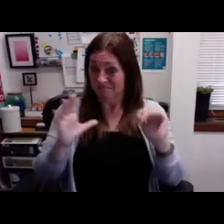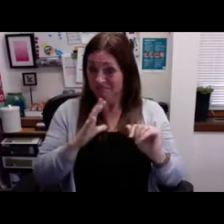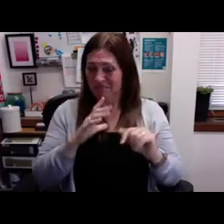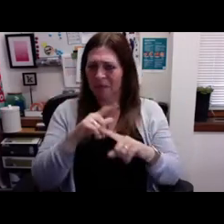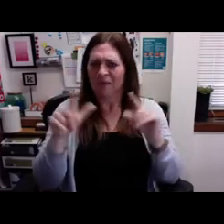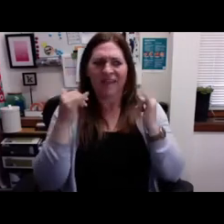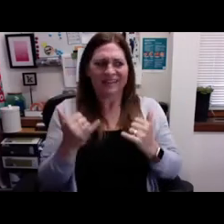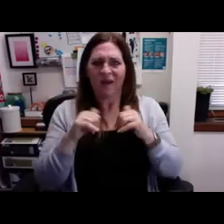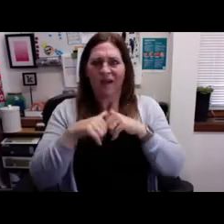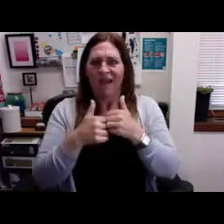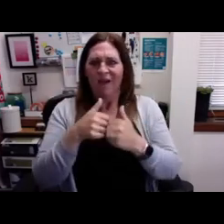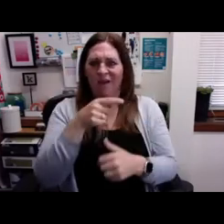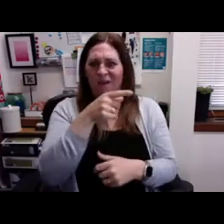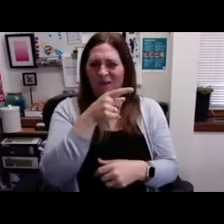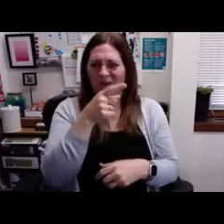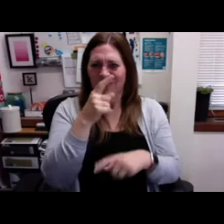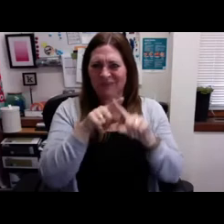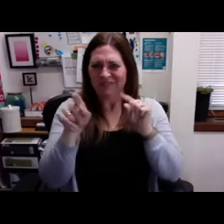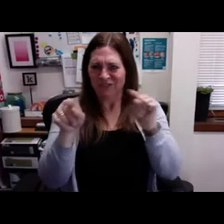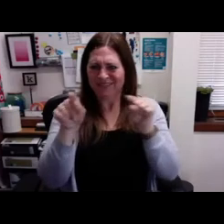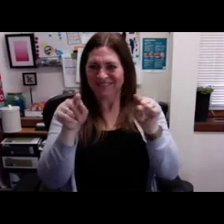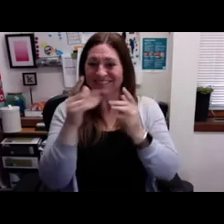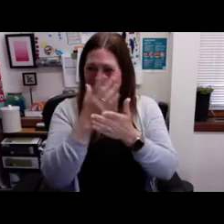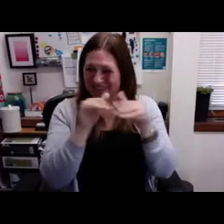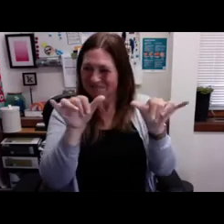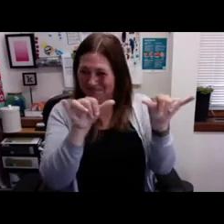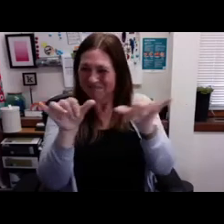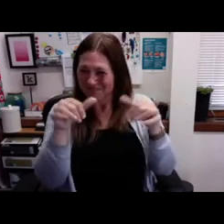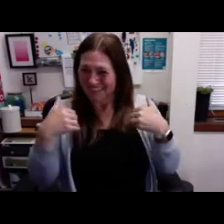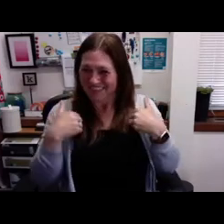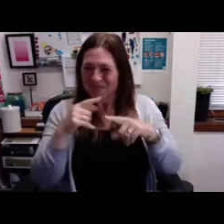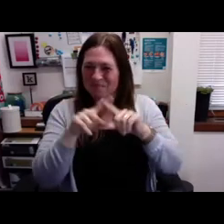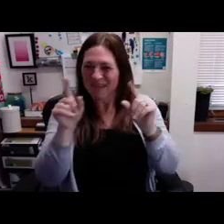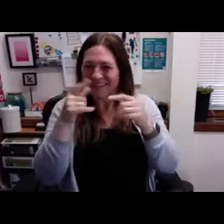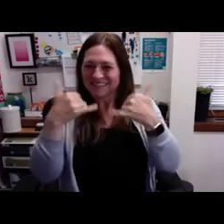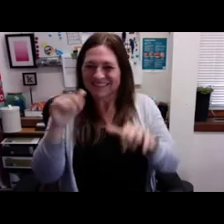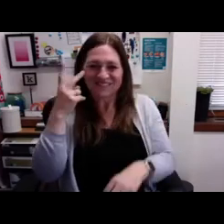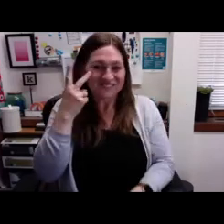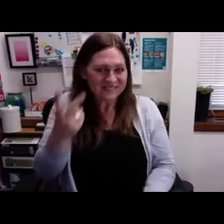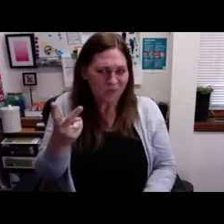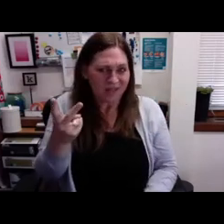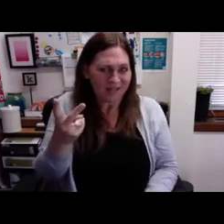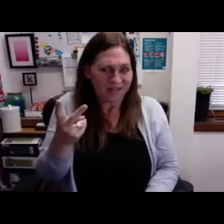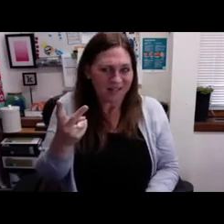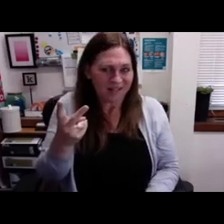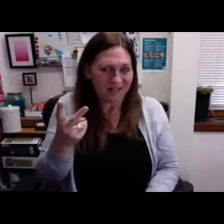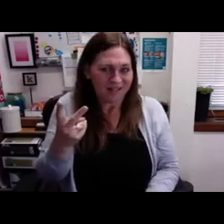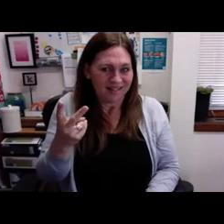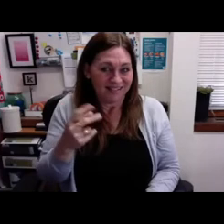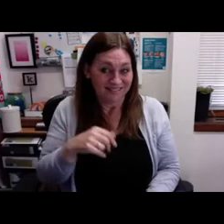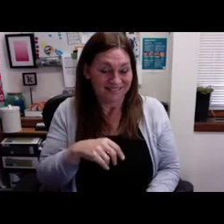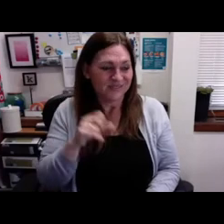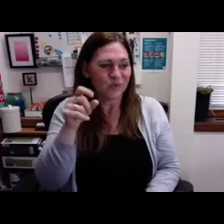what this person knows. This person is envisioning an orange cat. So how are there are some similarities, but there are